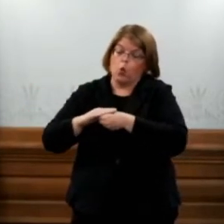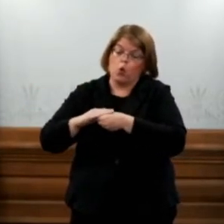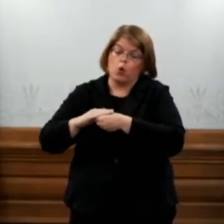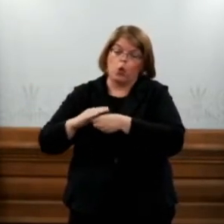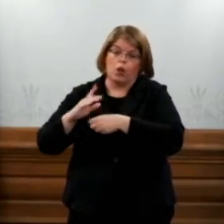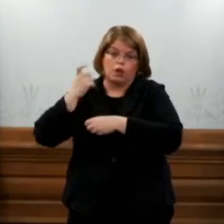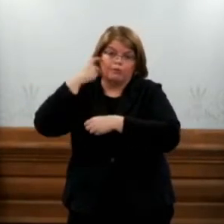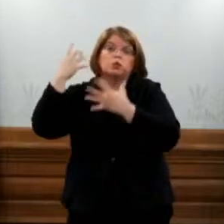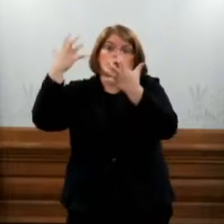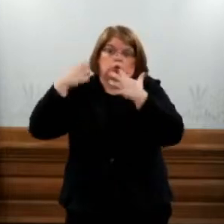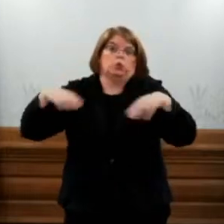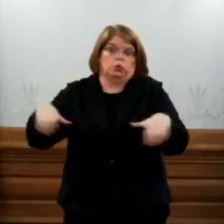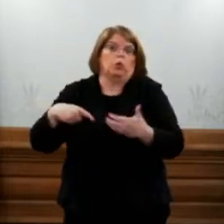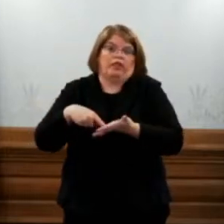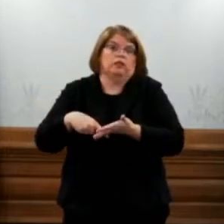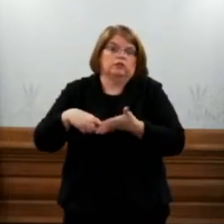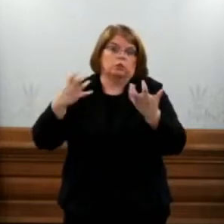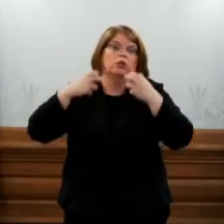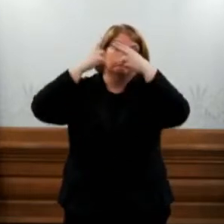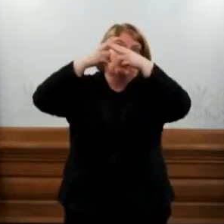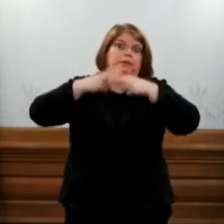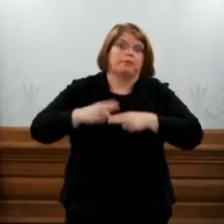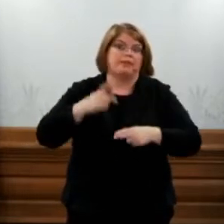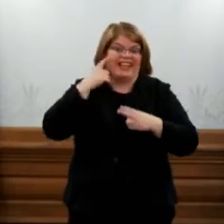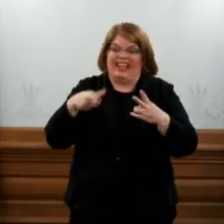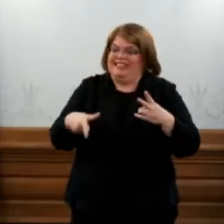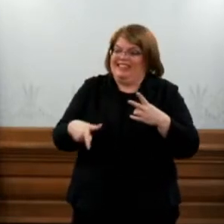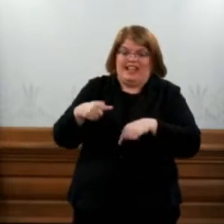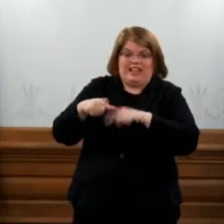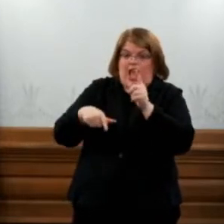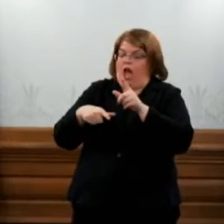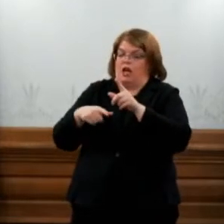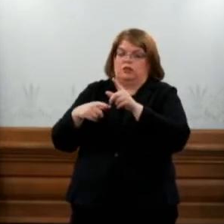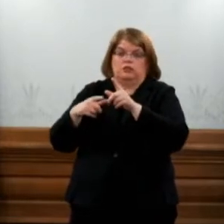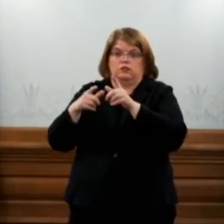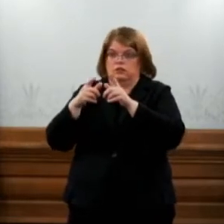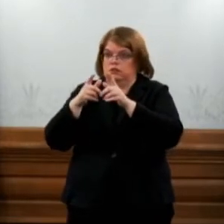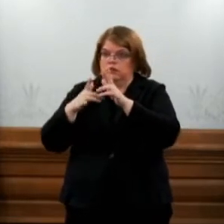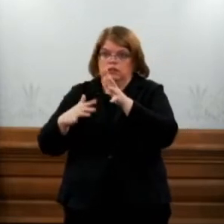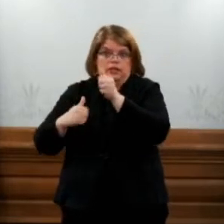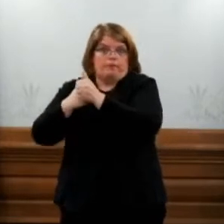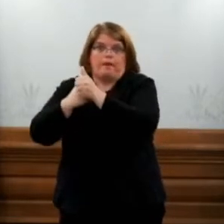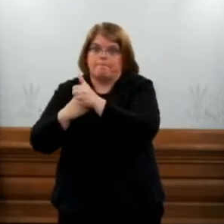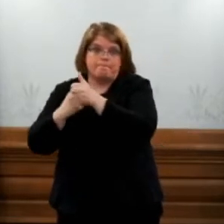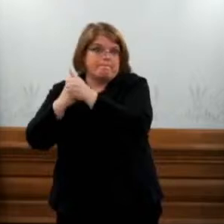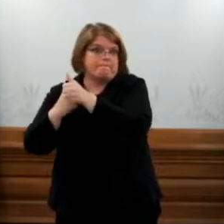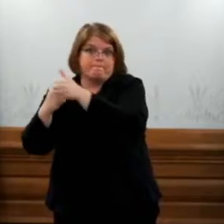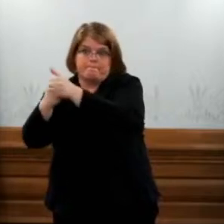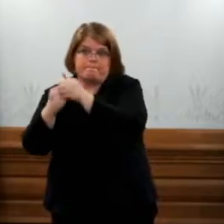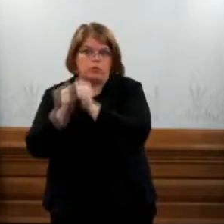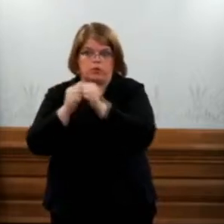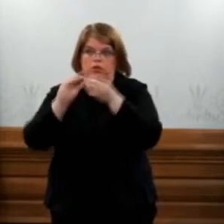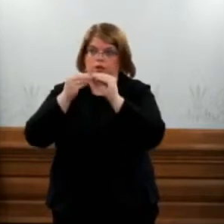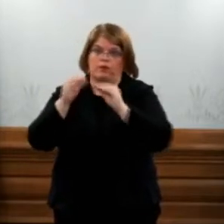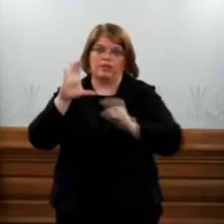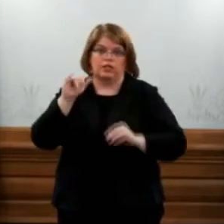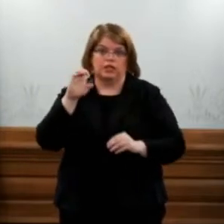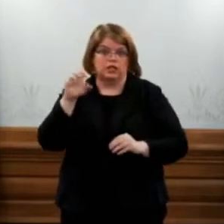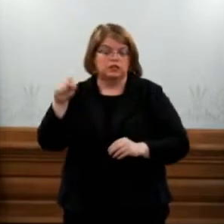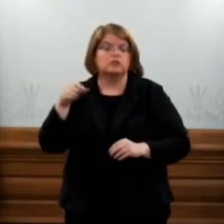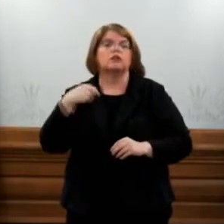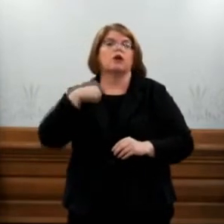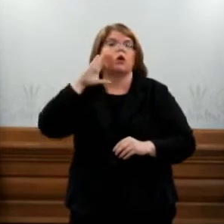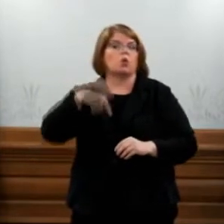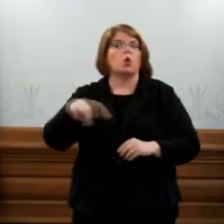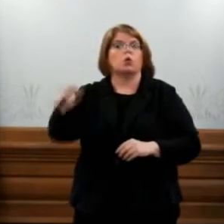also because they're struggling to keep ahead of the number of cases. And I know in talking this with the governor, and I know you've seen her press